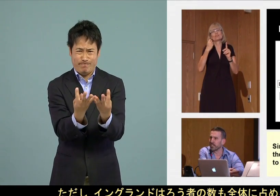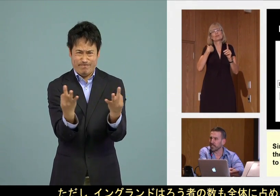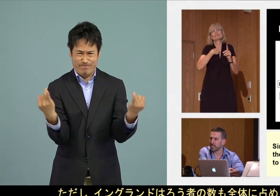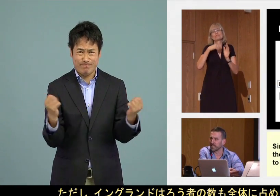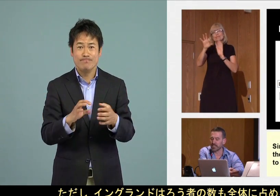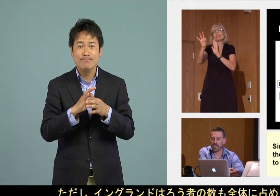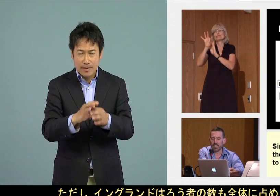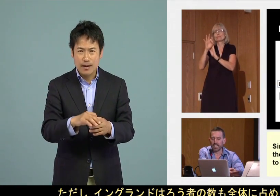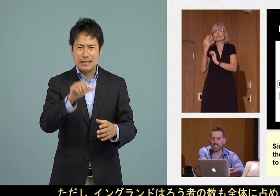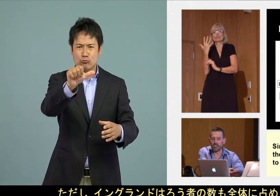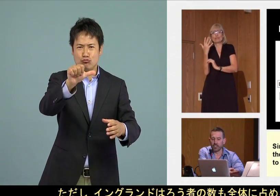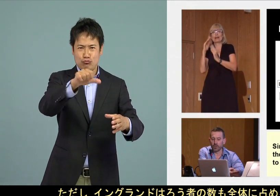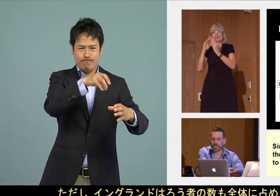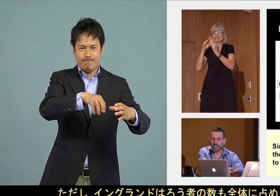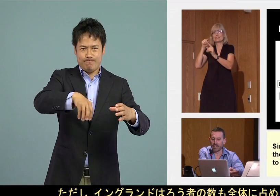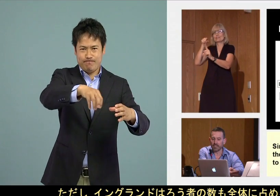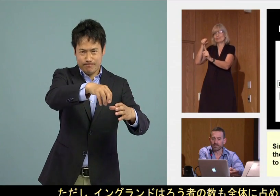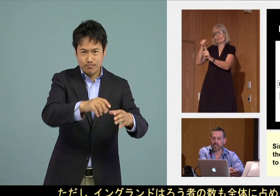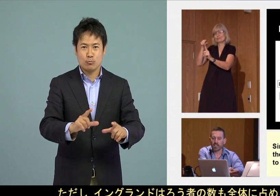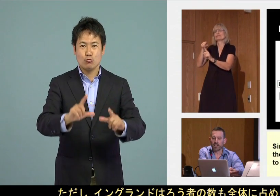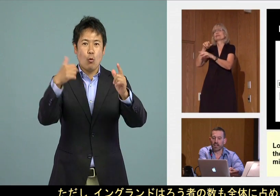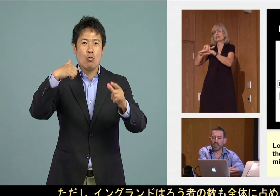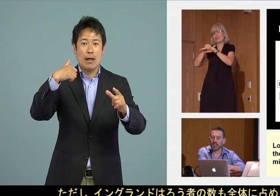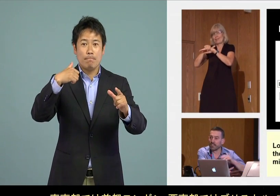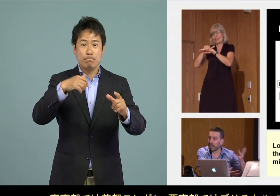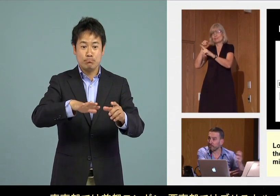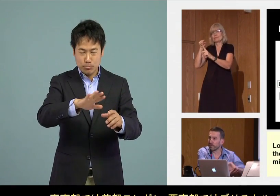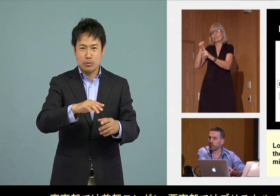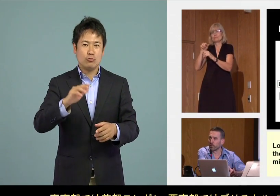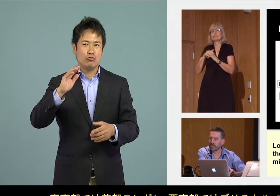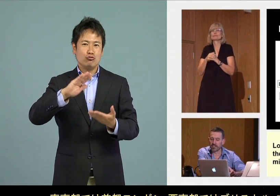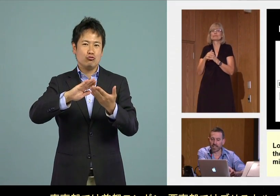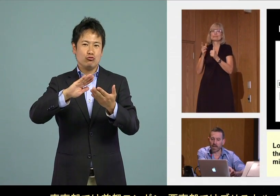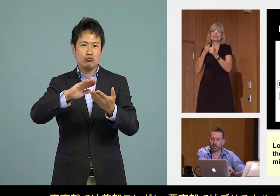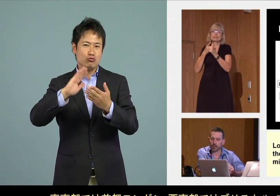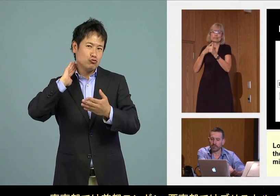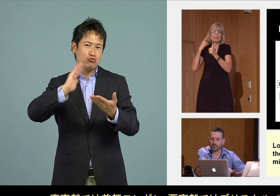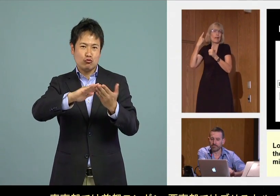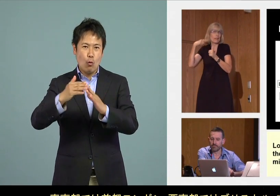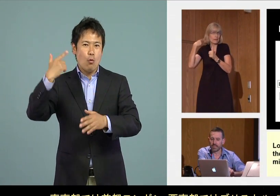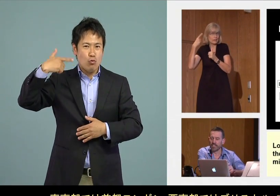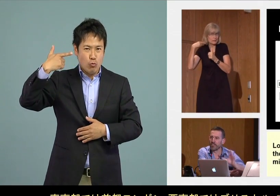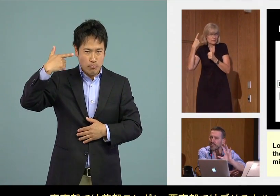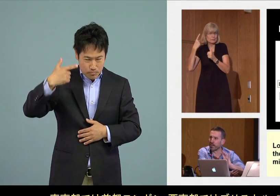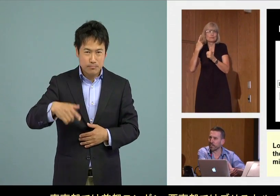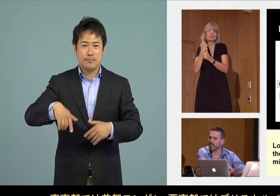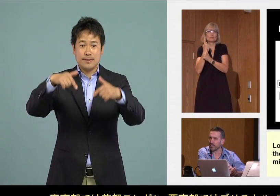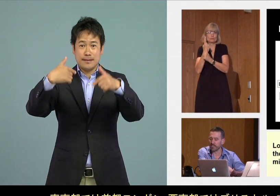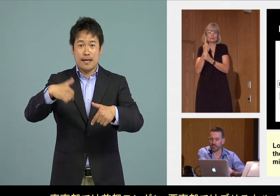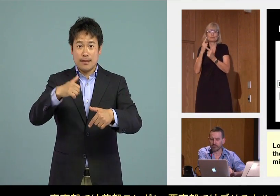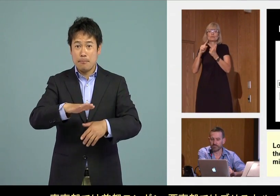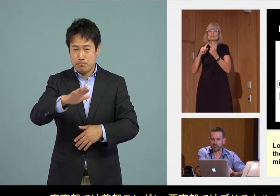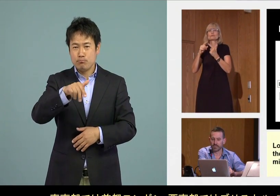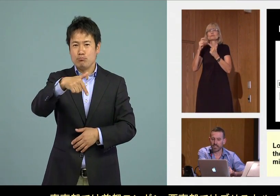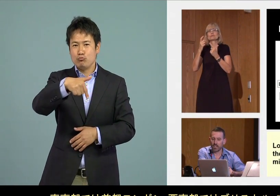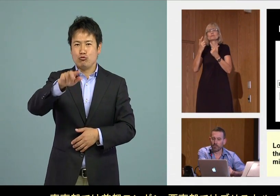5 cities in the UK. London, of course, as the capital in the